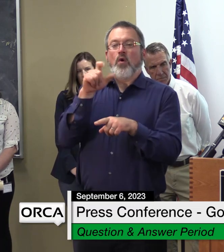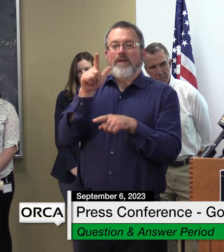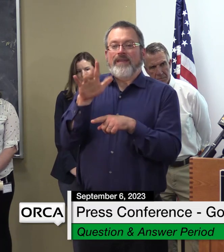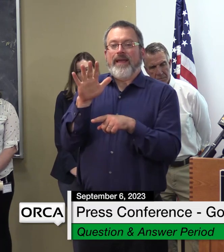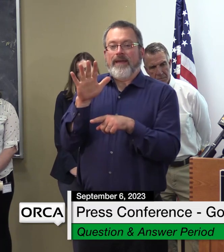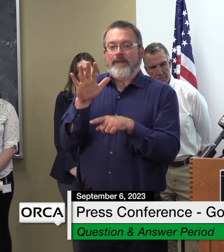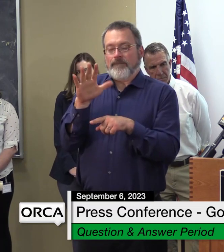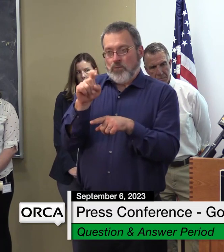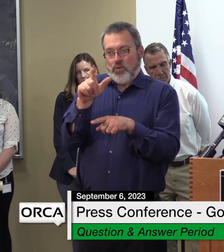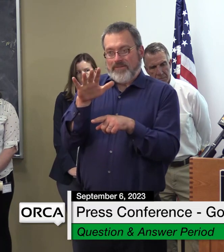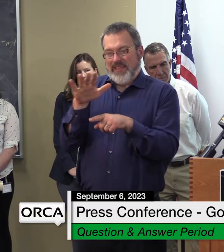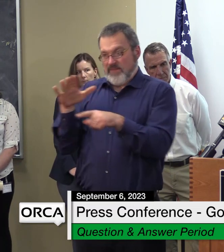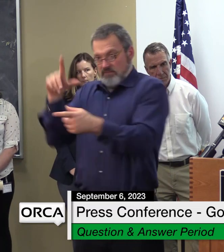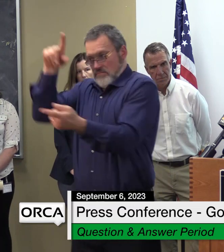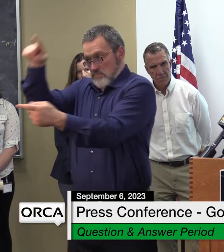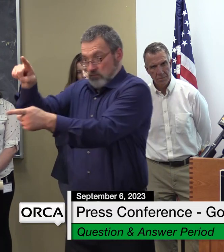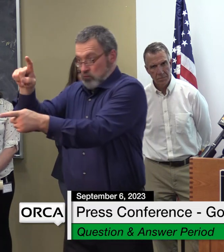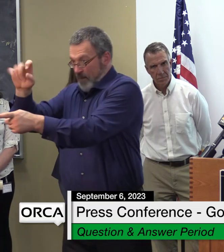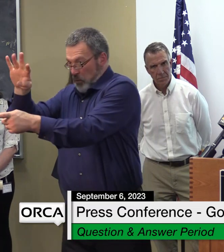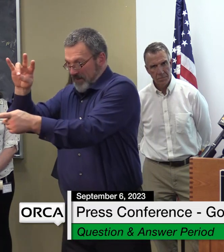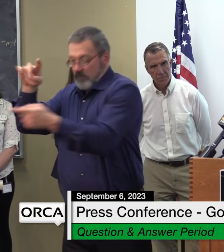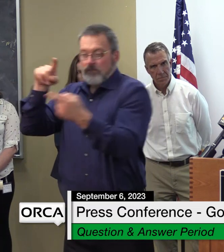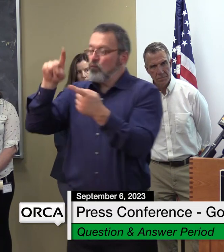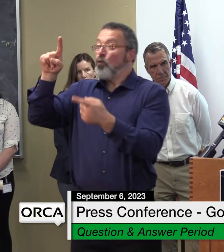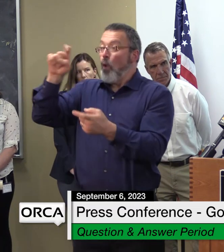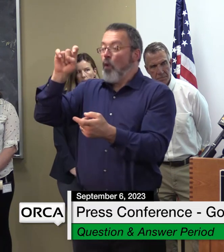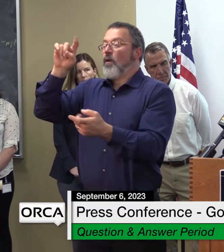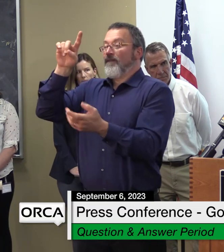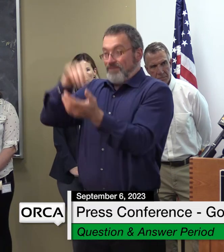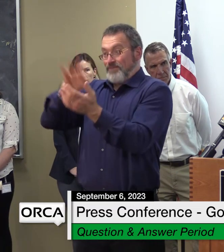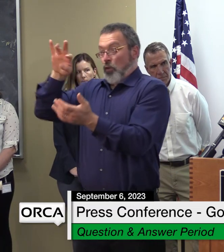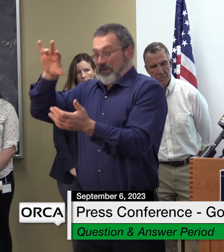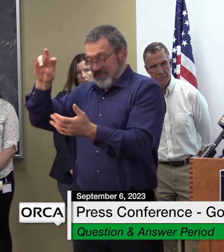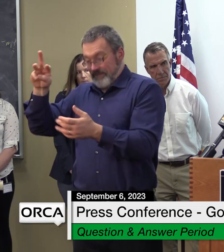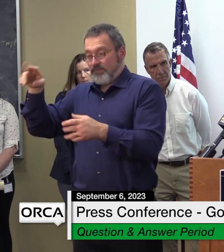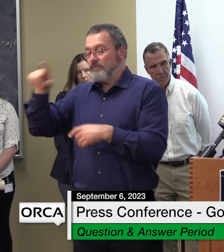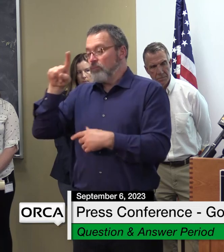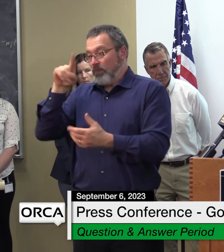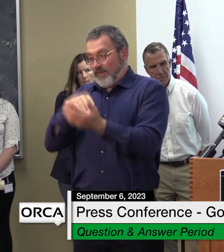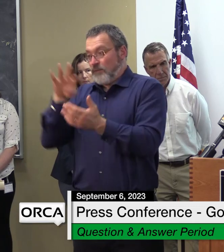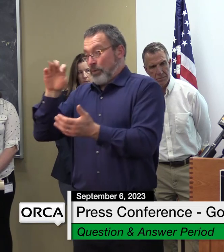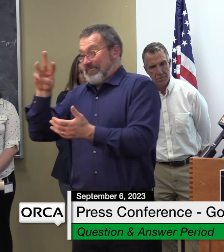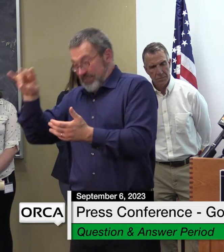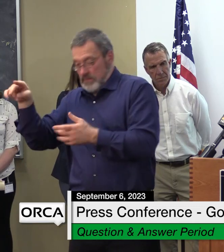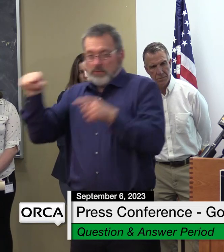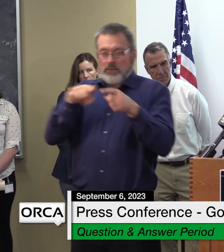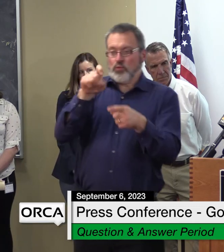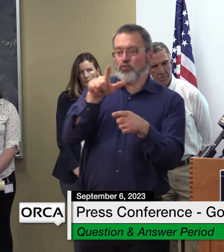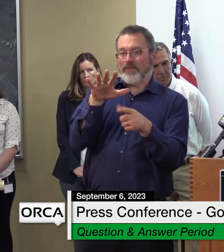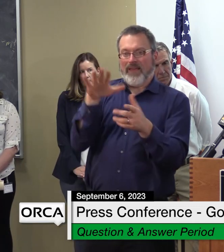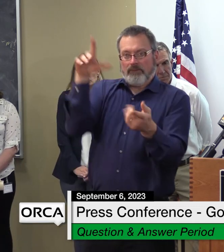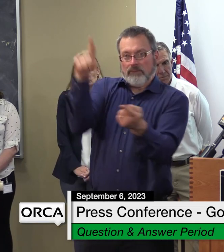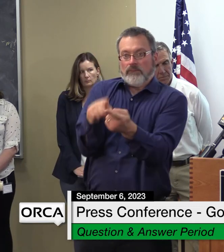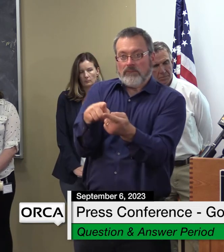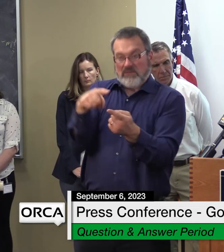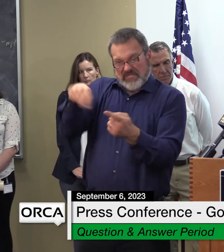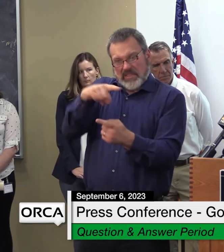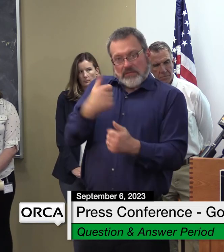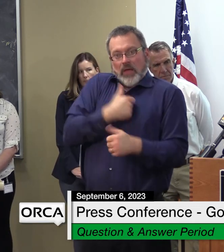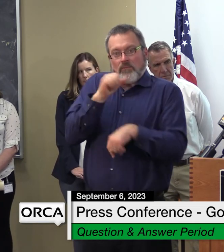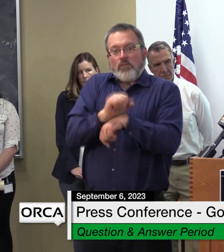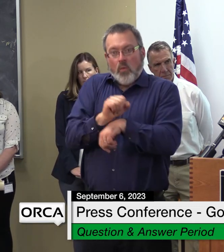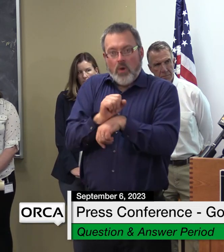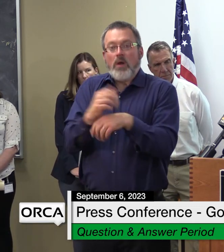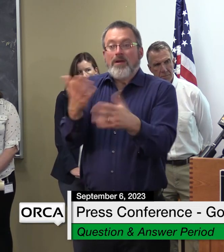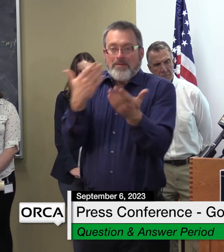And the number of those applications that have been made eligible thus far, meaning they gave us all the documentation, we have everything we need,